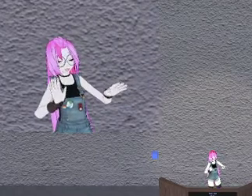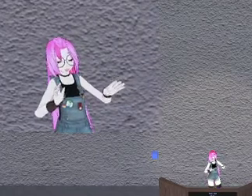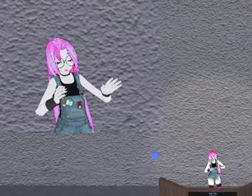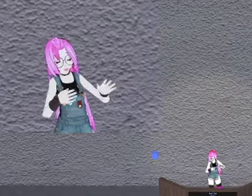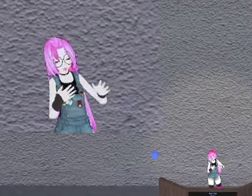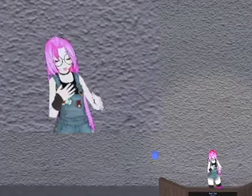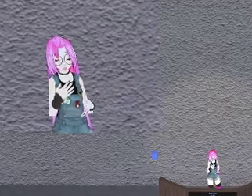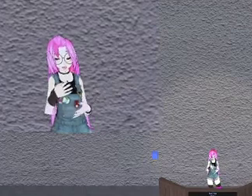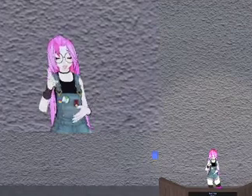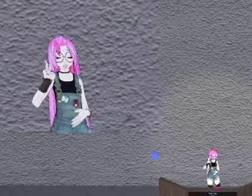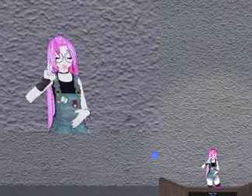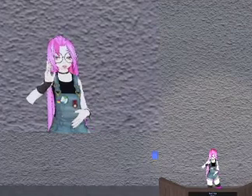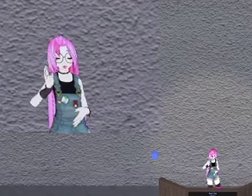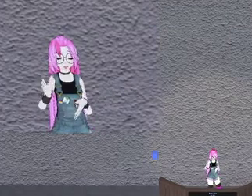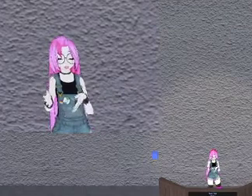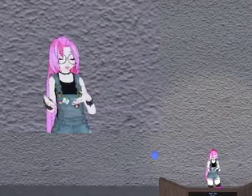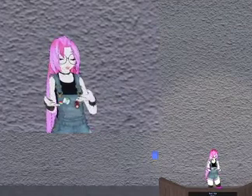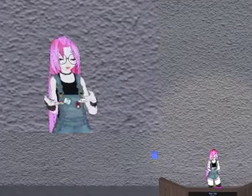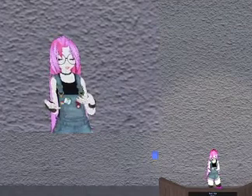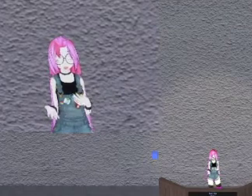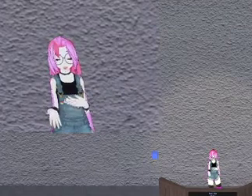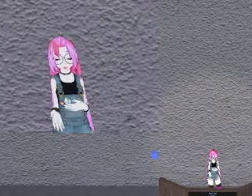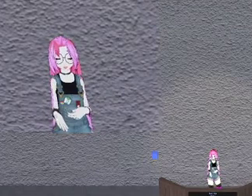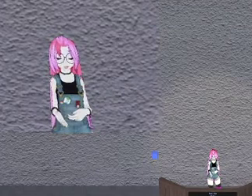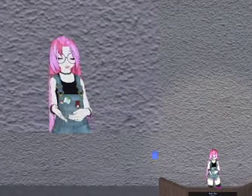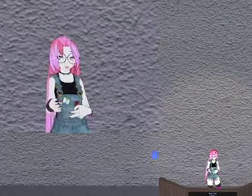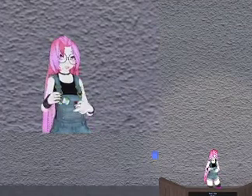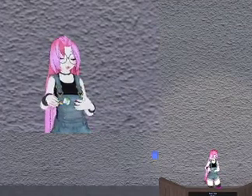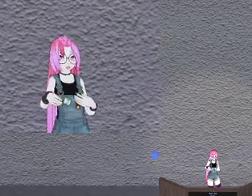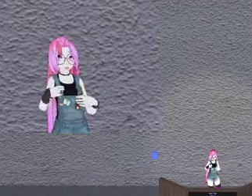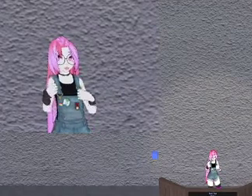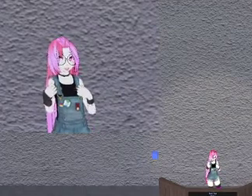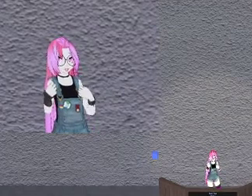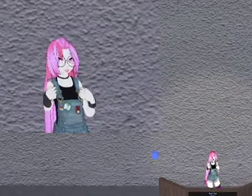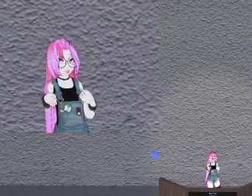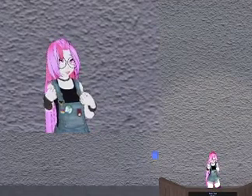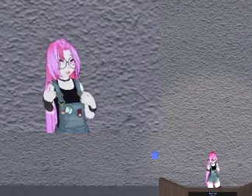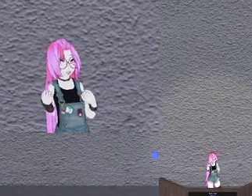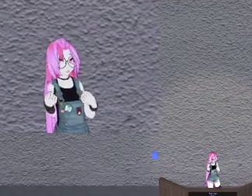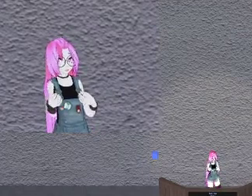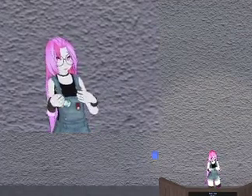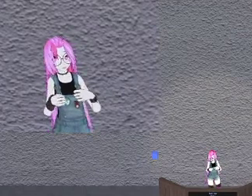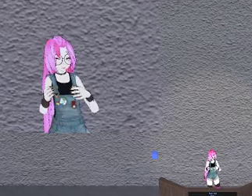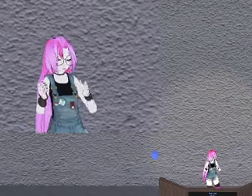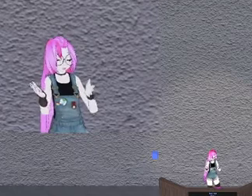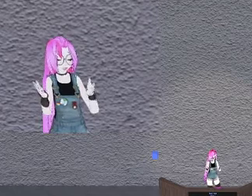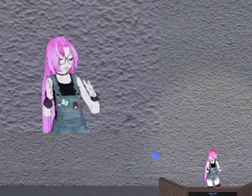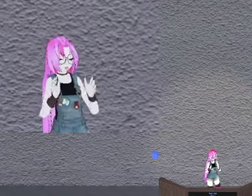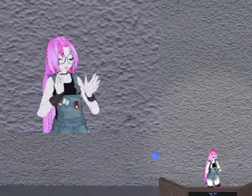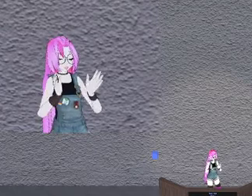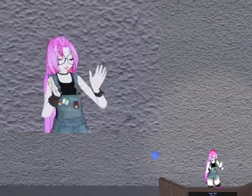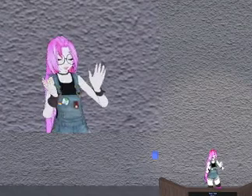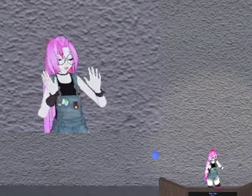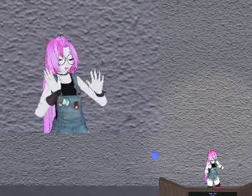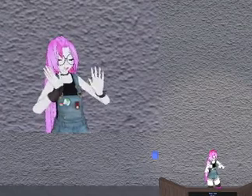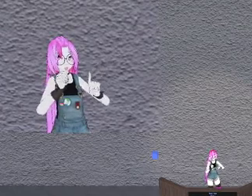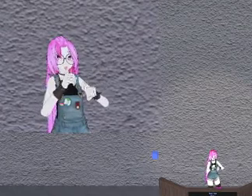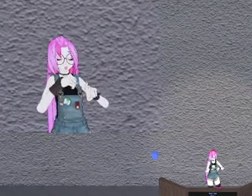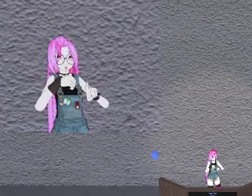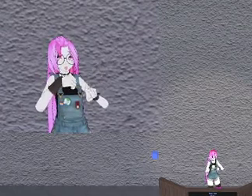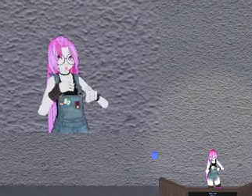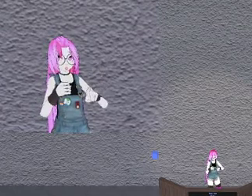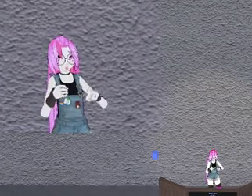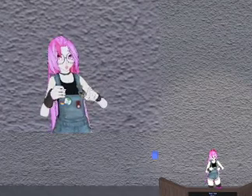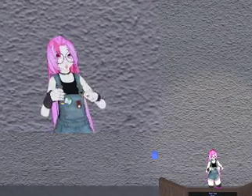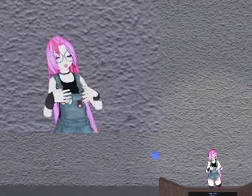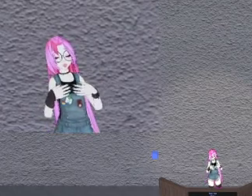your definition, like when I hear hooligan, I think of someone who's like a edgy teenager who like goes and does a lot of pranks